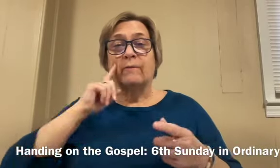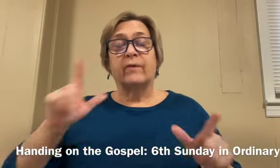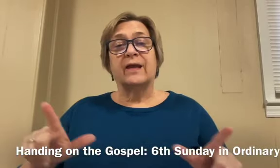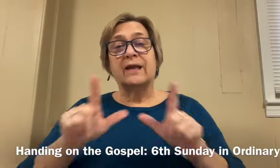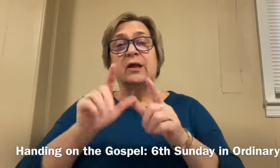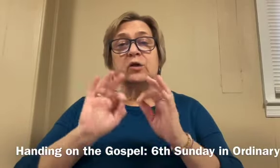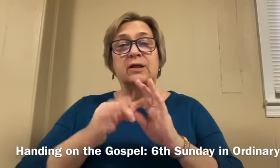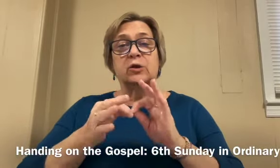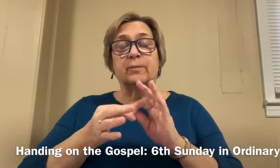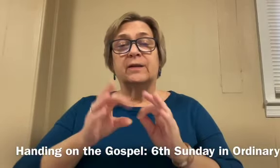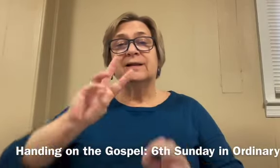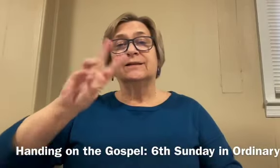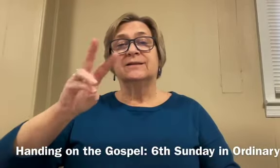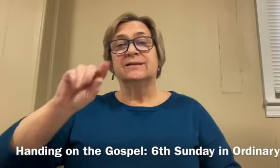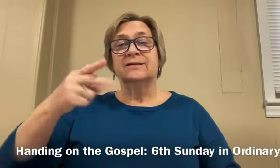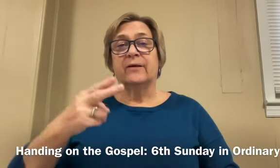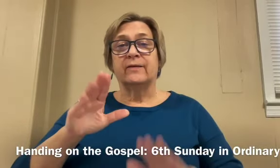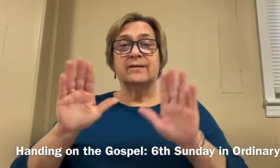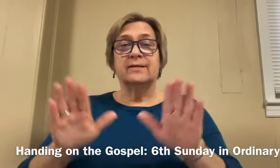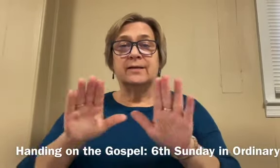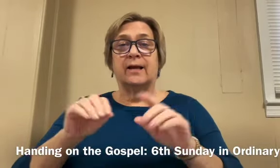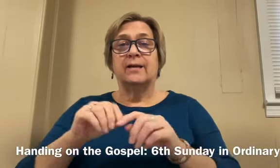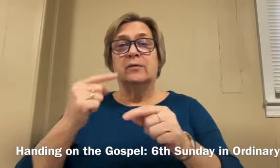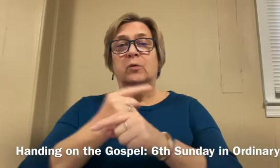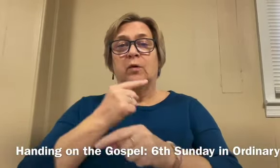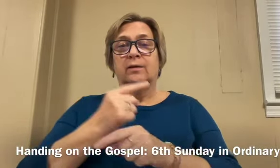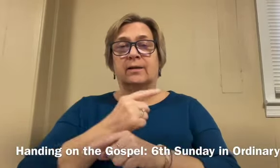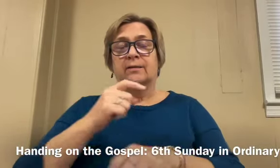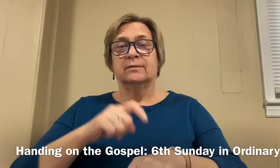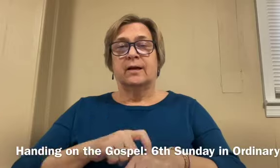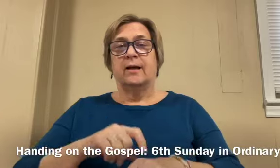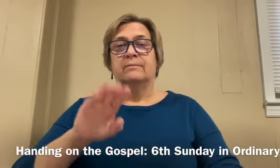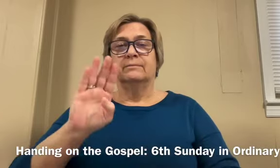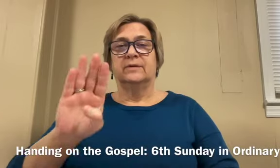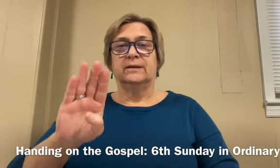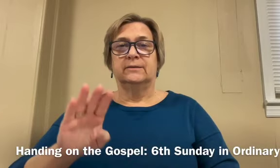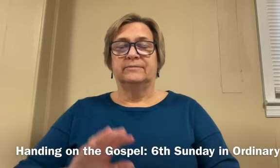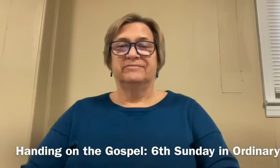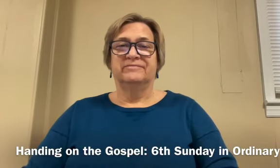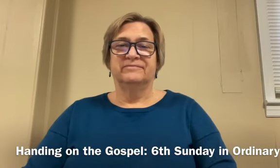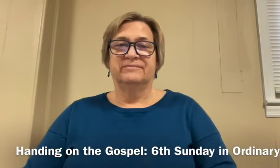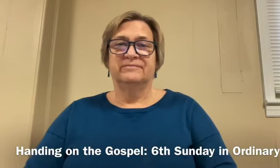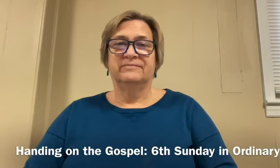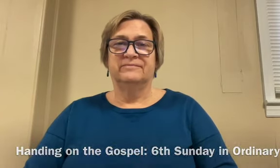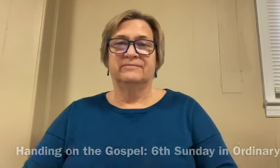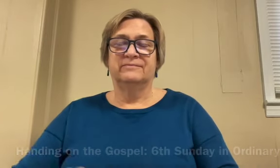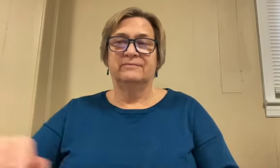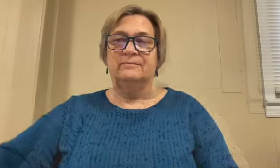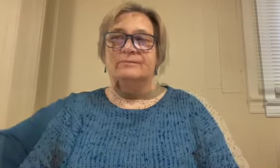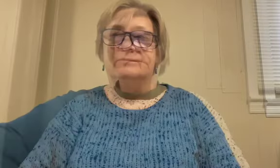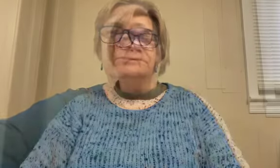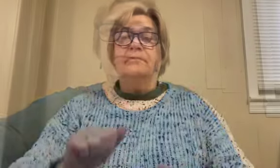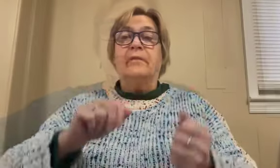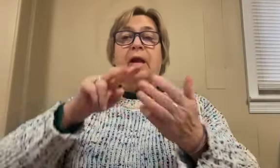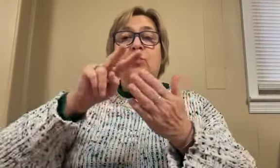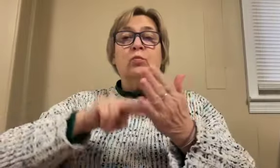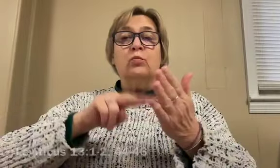This resource is for our liturgical interpreters. It is the sixth Sunday in Ordinary Time, Cycle B.